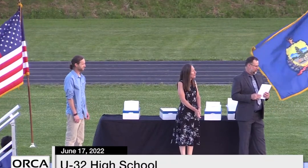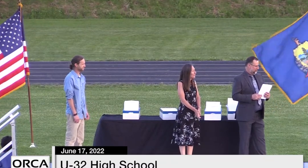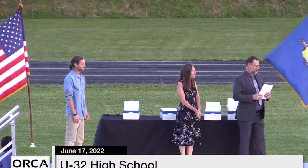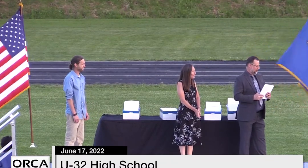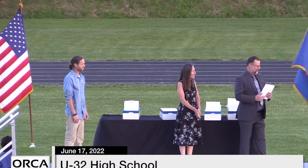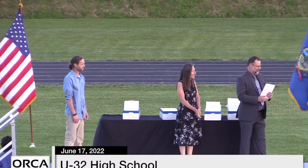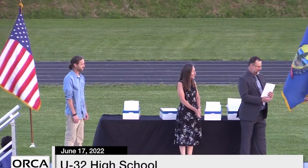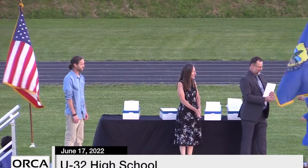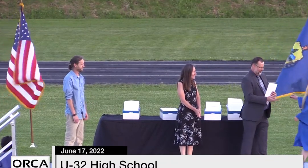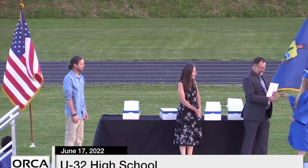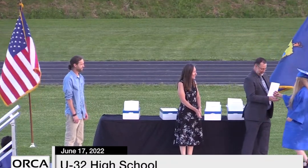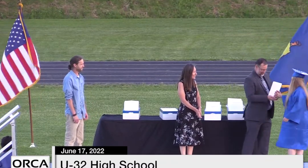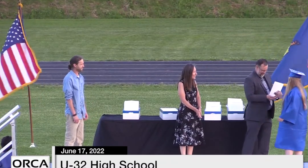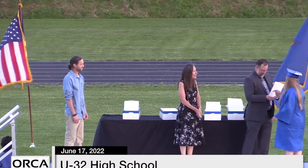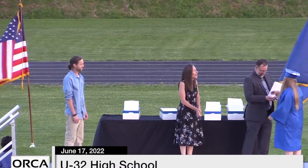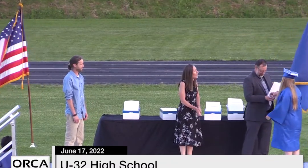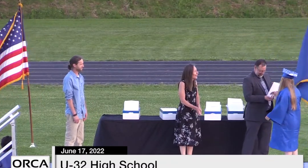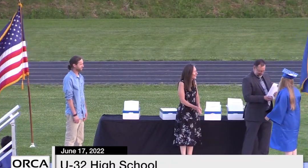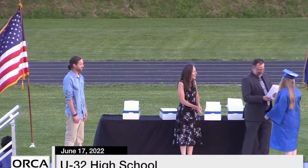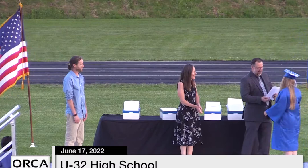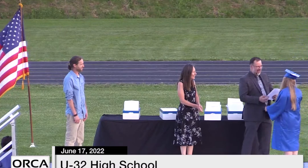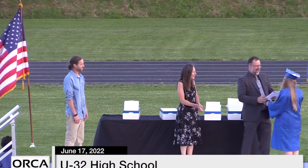Carrie E. McKinstry.